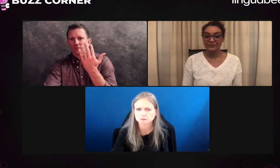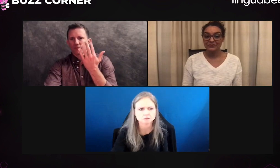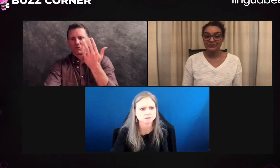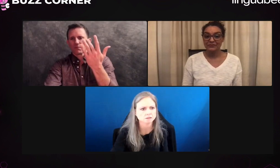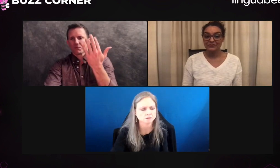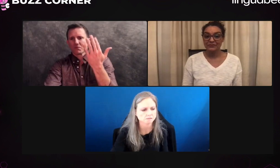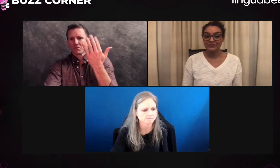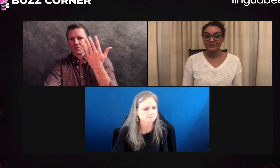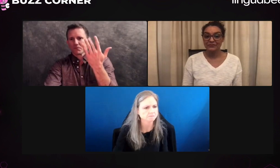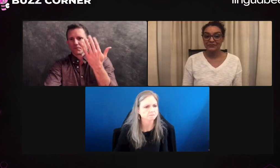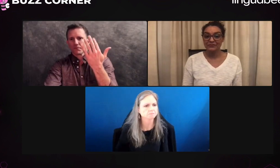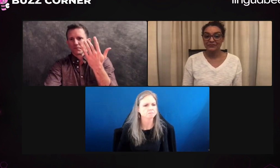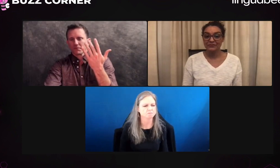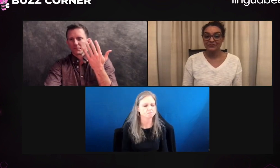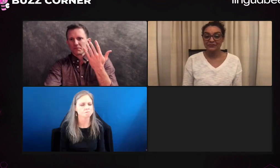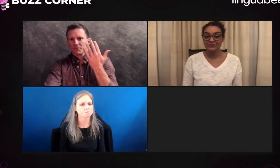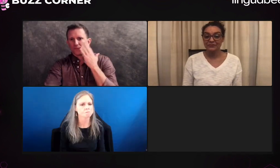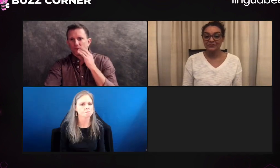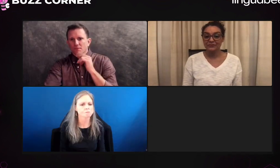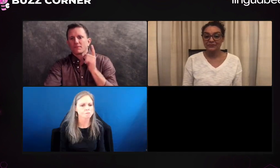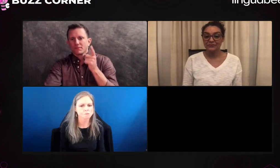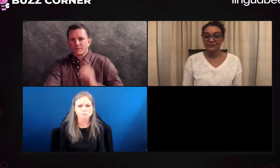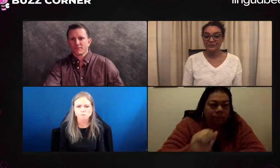Are we going to see this person? Okay.